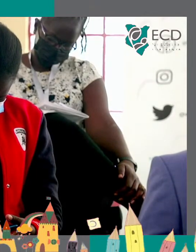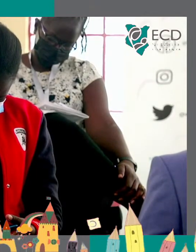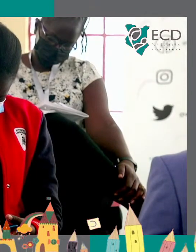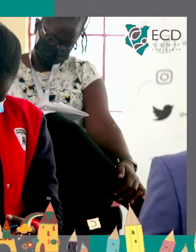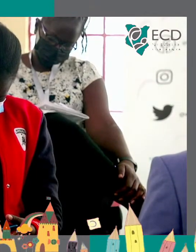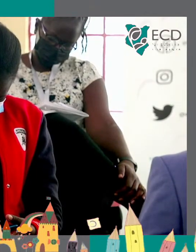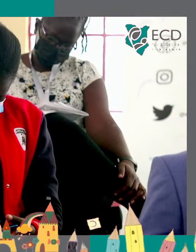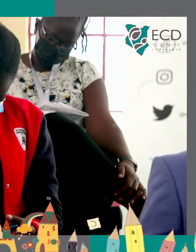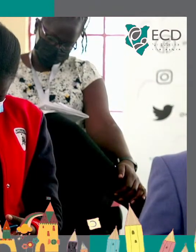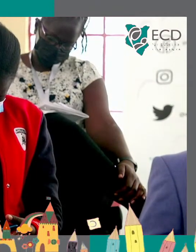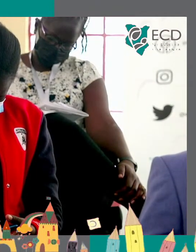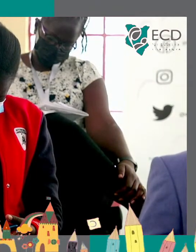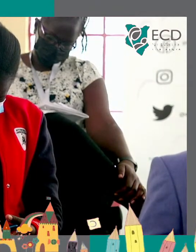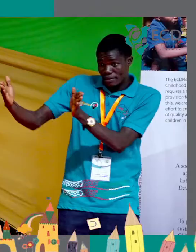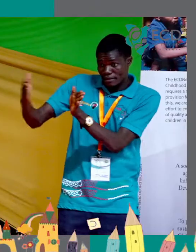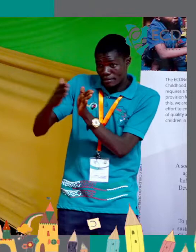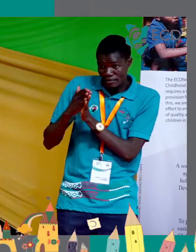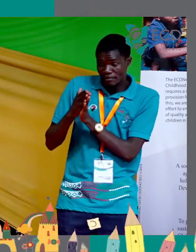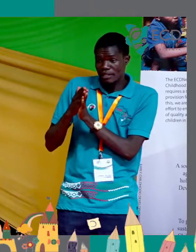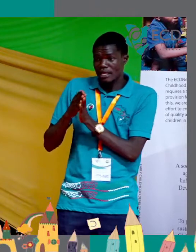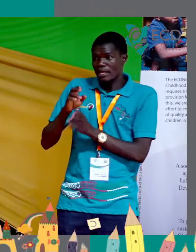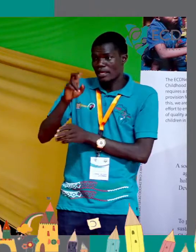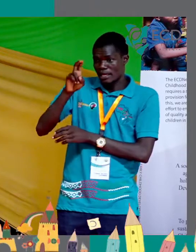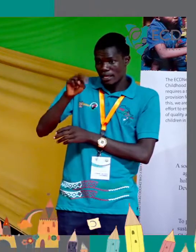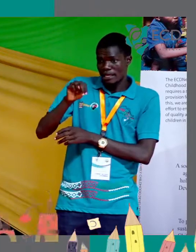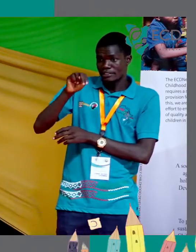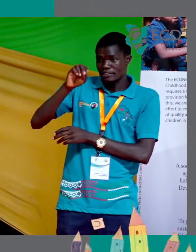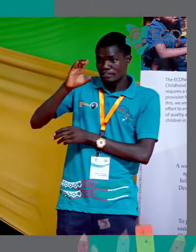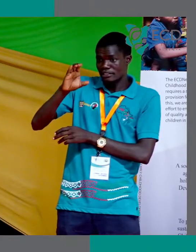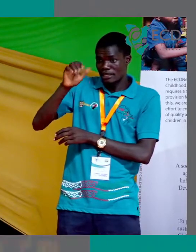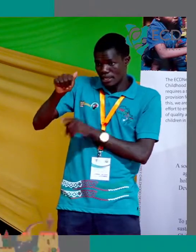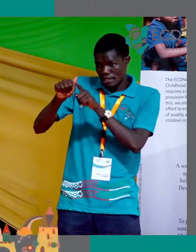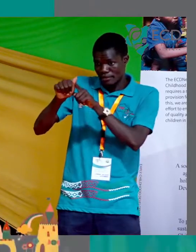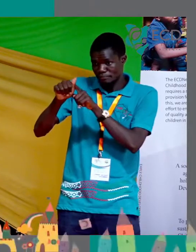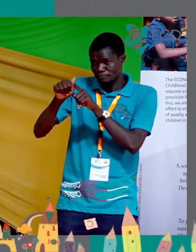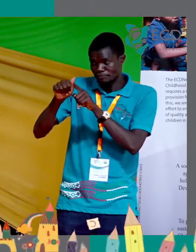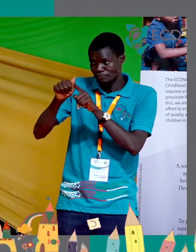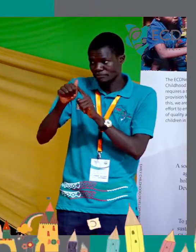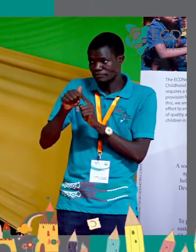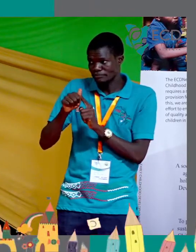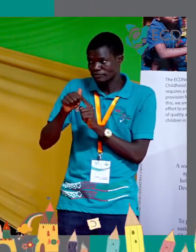collaboration with the Afghan NCAJ, the